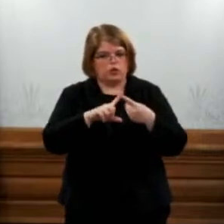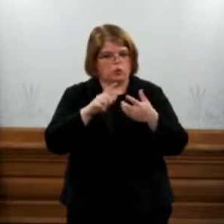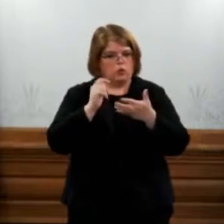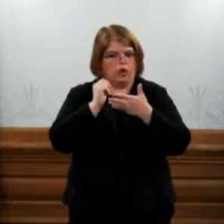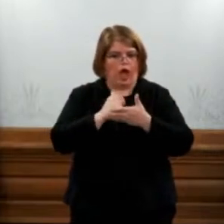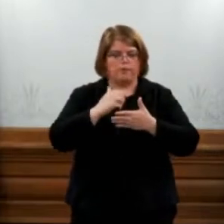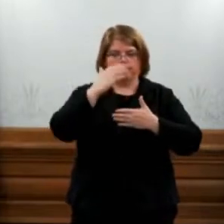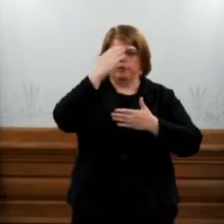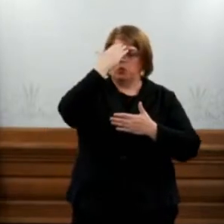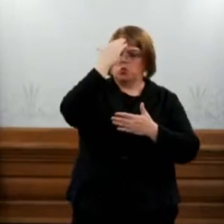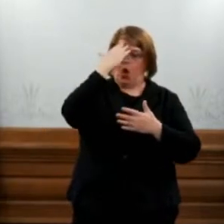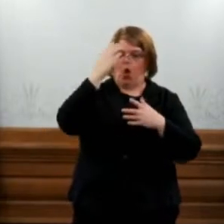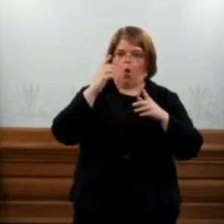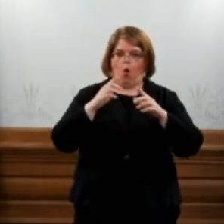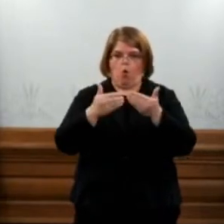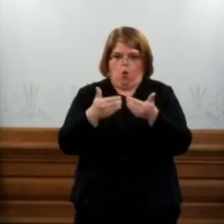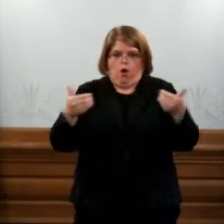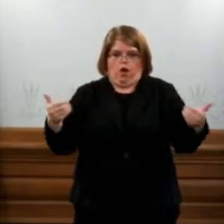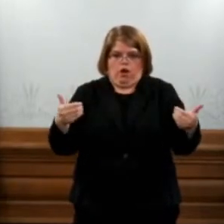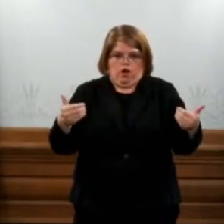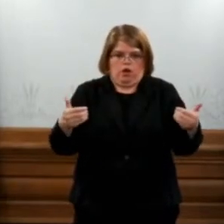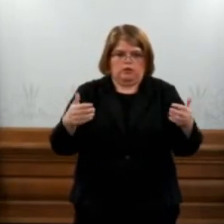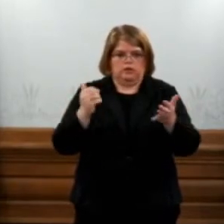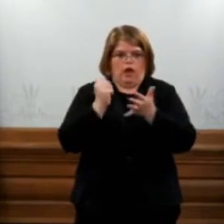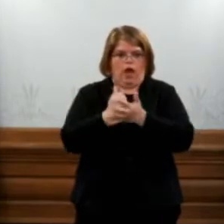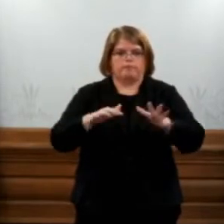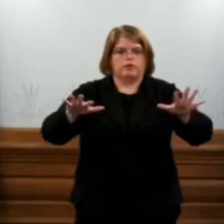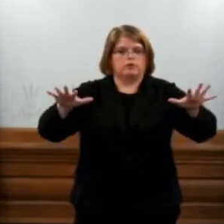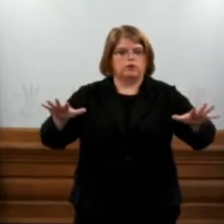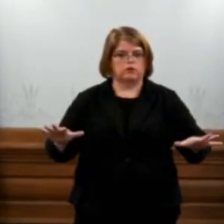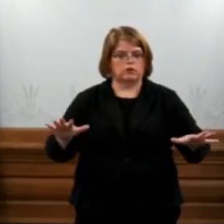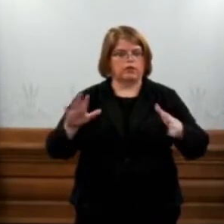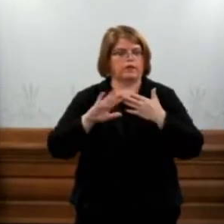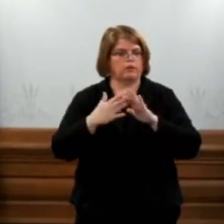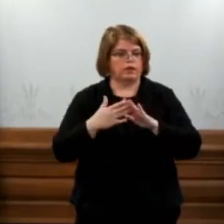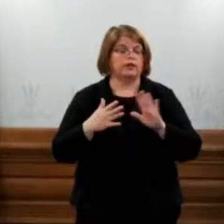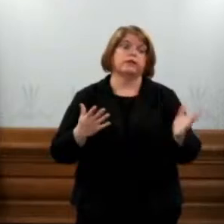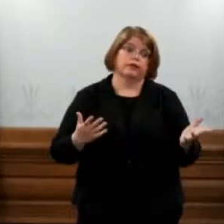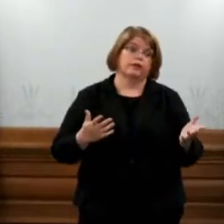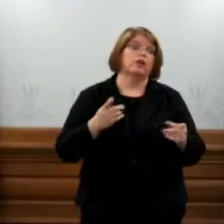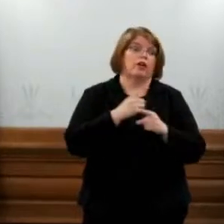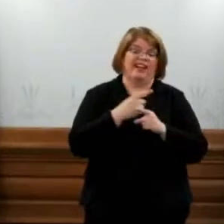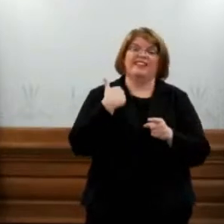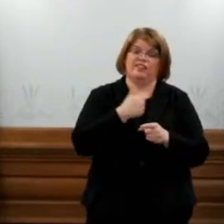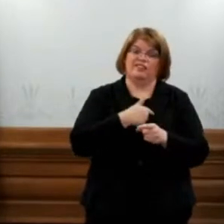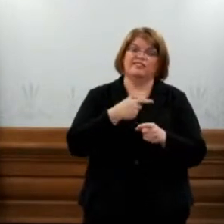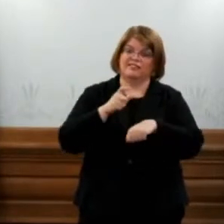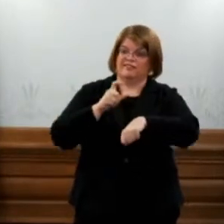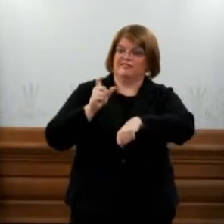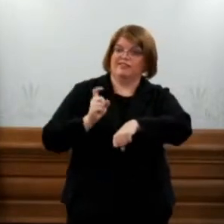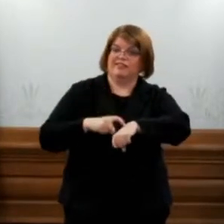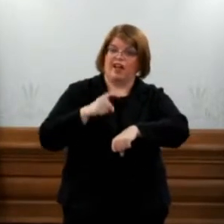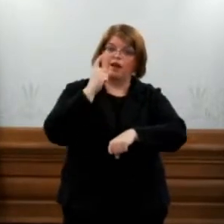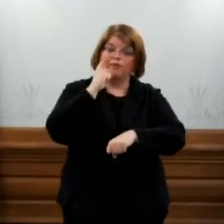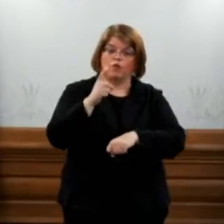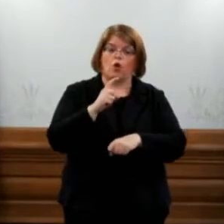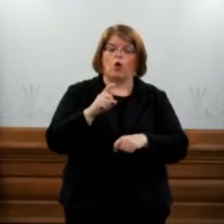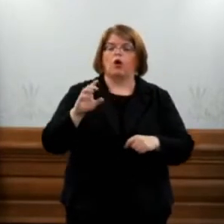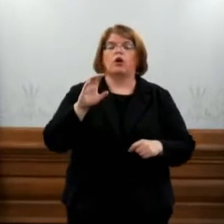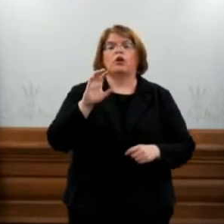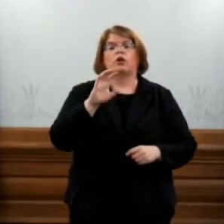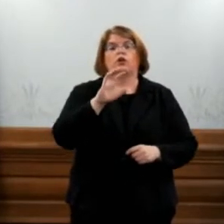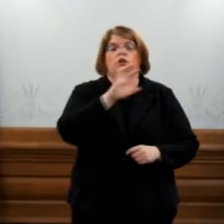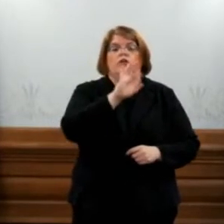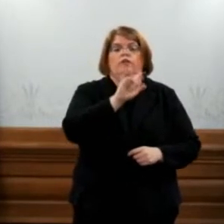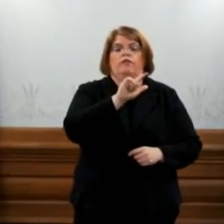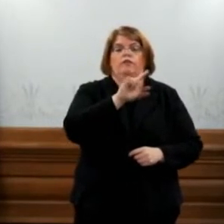there any way to put Well- the community at ease on something like that? Yeah, so we're coming into the flu, influenza, and COVID-19, where